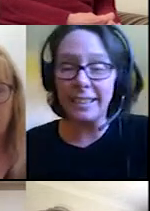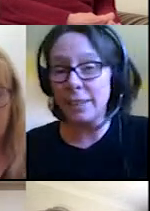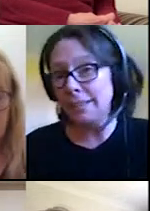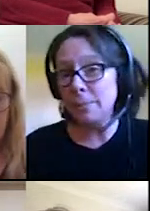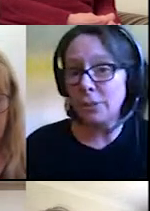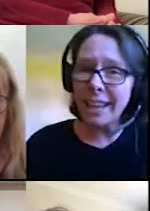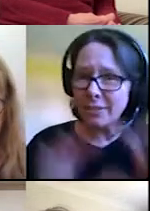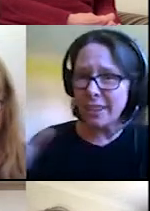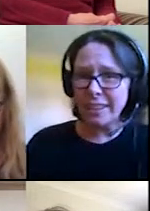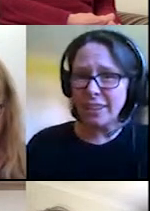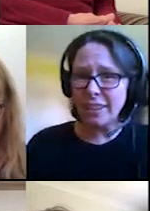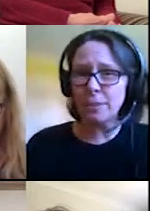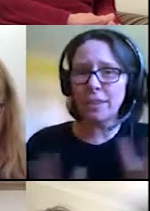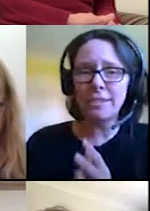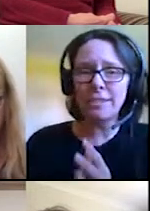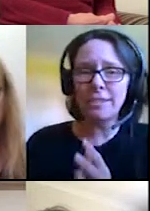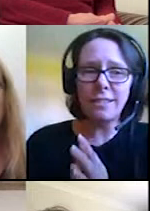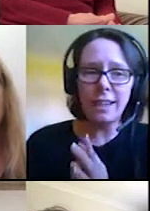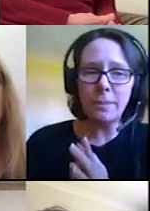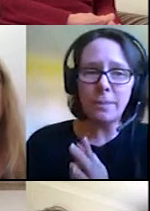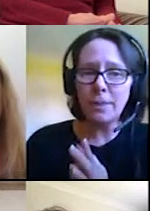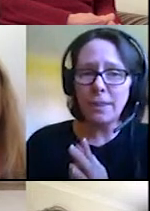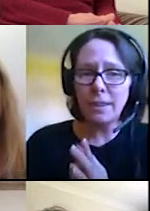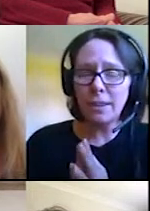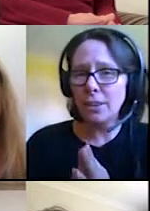that can be really tricky. And I think if you can